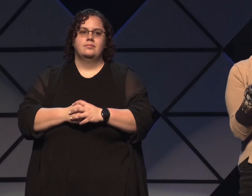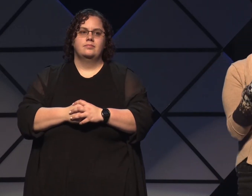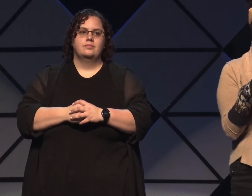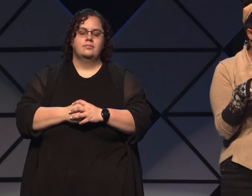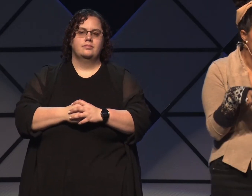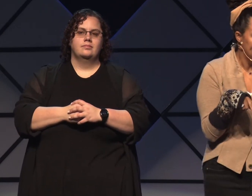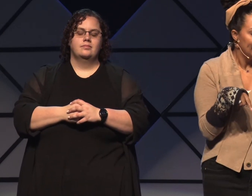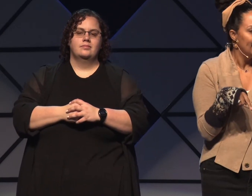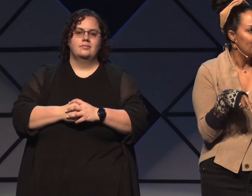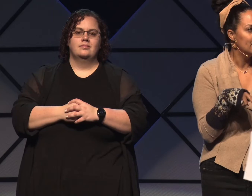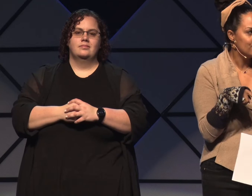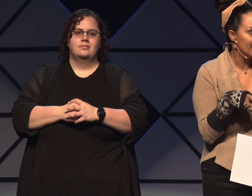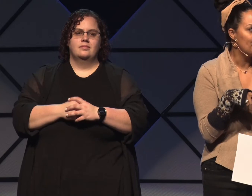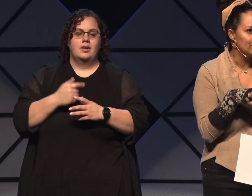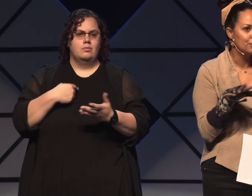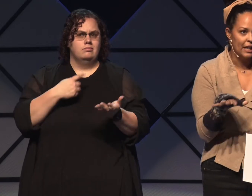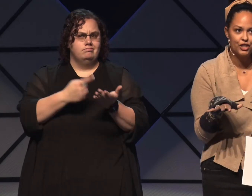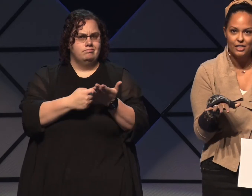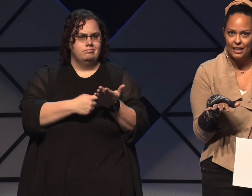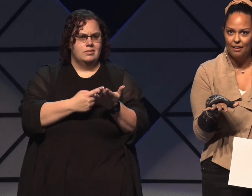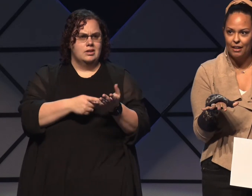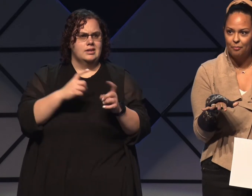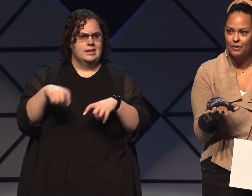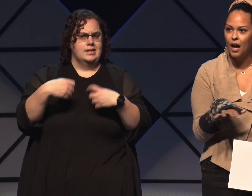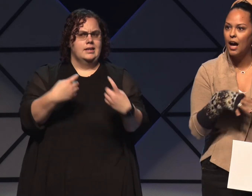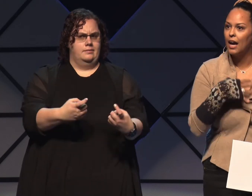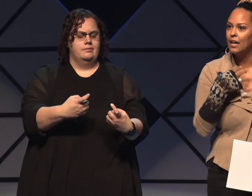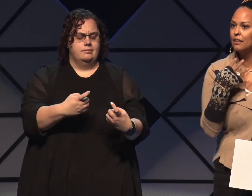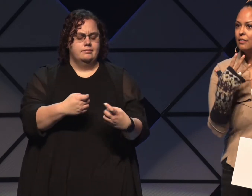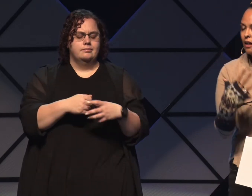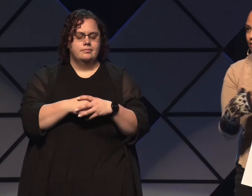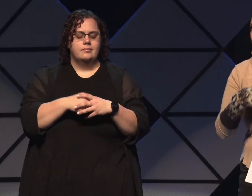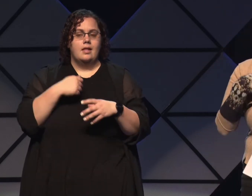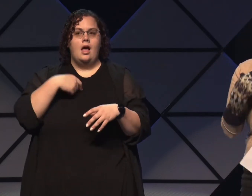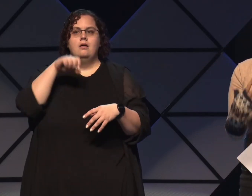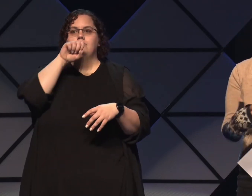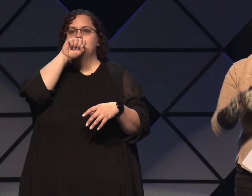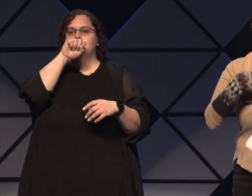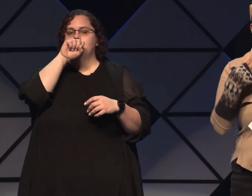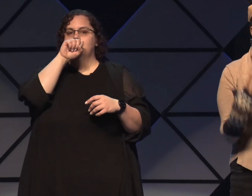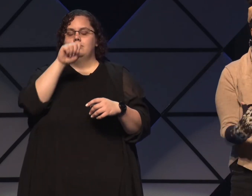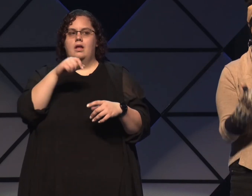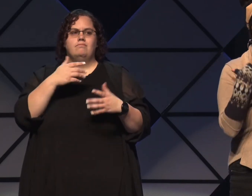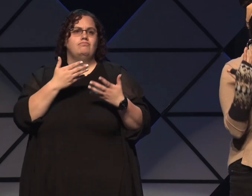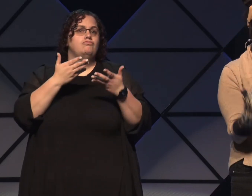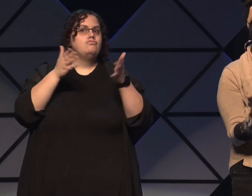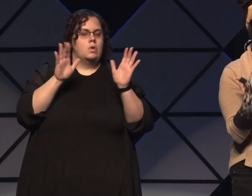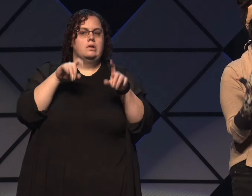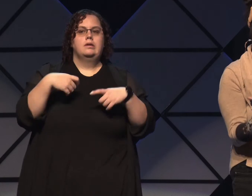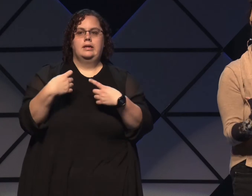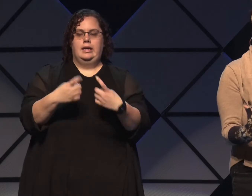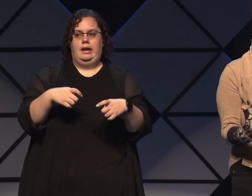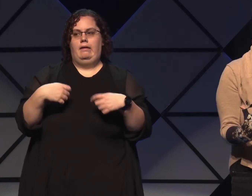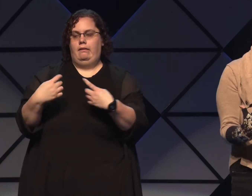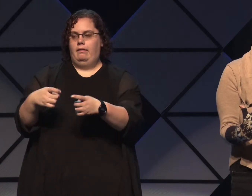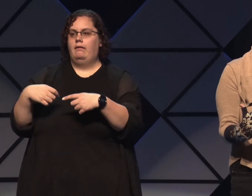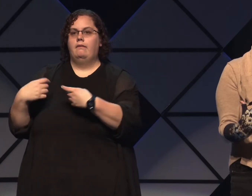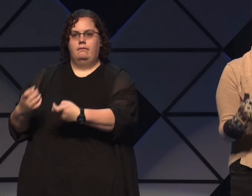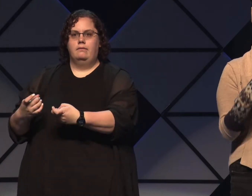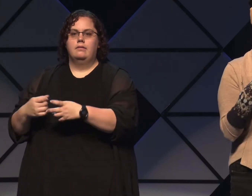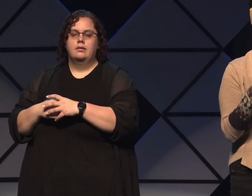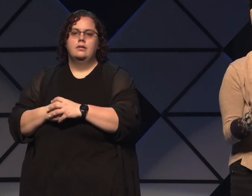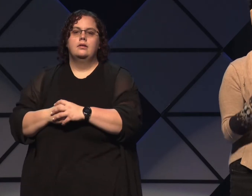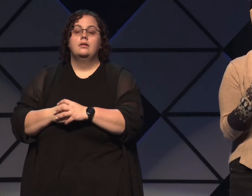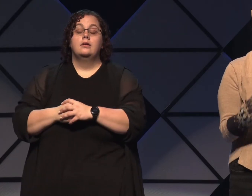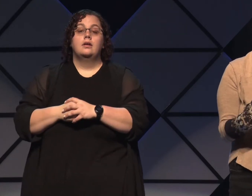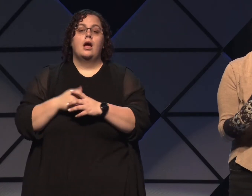So I want to talk about donations and giving. I love to generously give to our church. And I